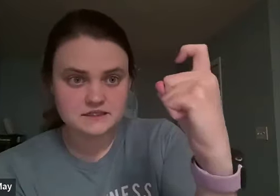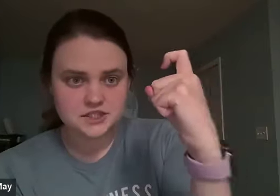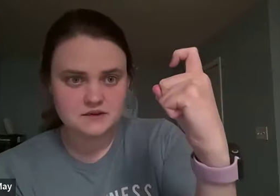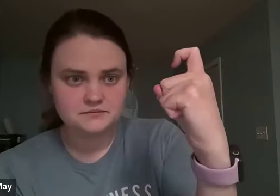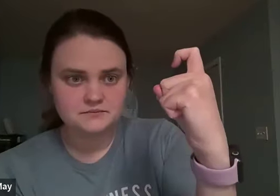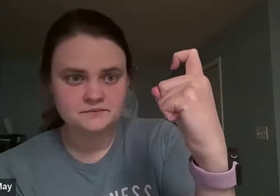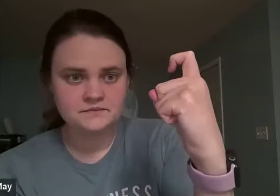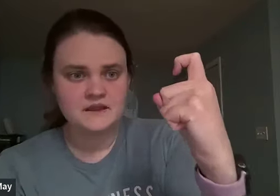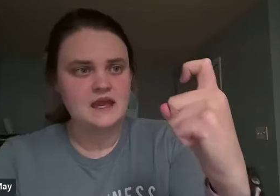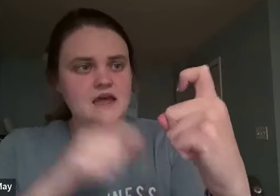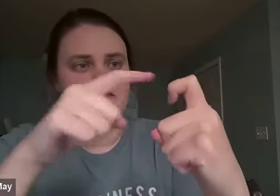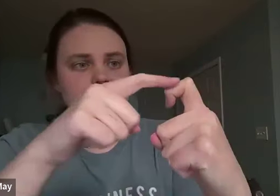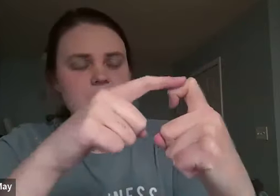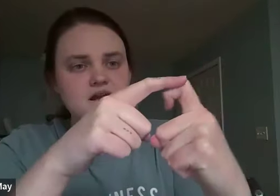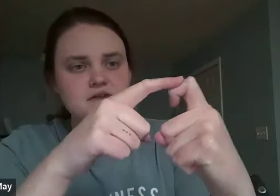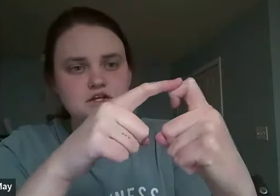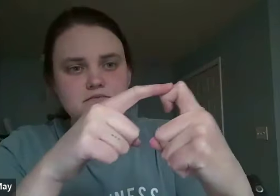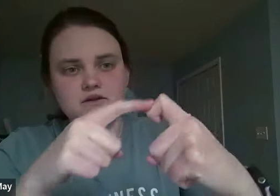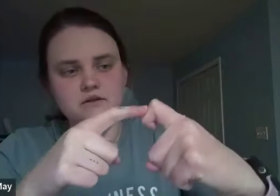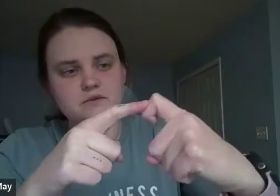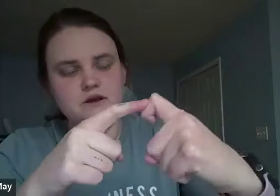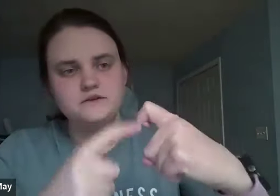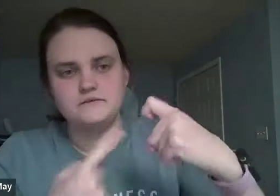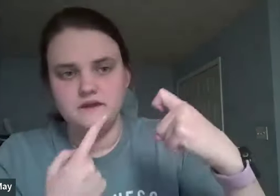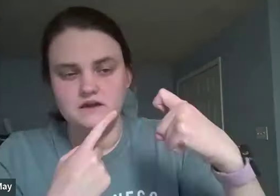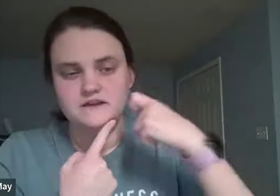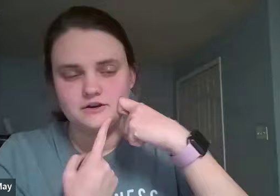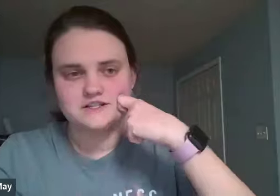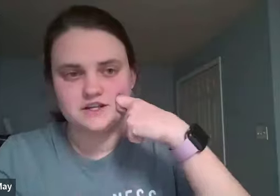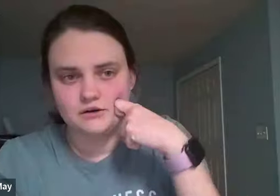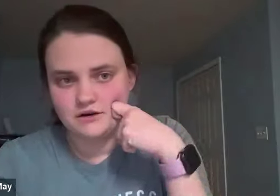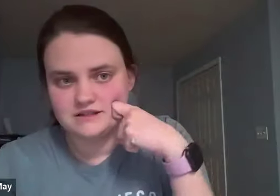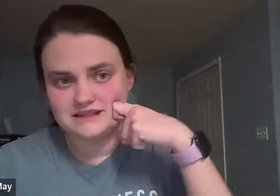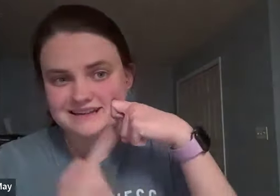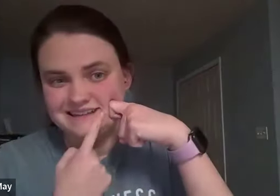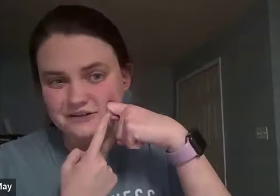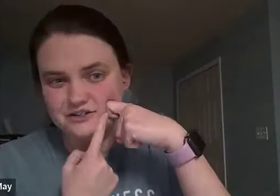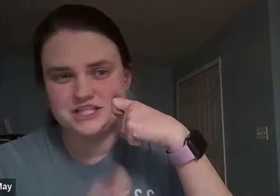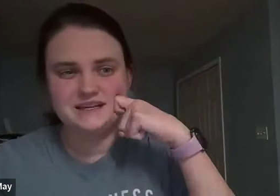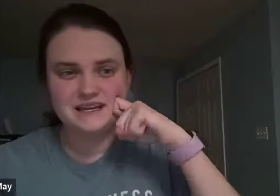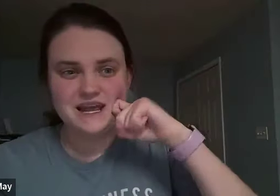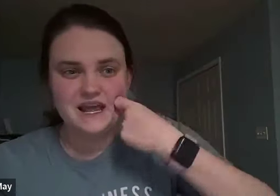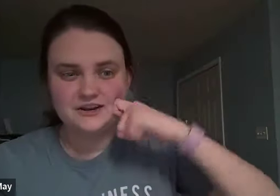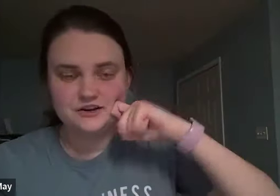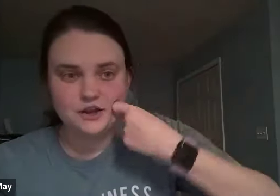shape, and then the back of like the middle part of your finger is going to go across like near your cheek again, and you're going to go